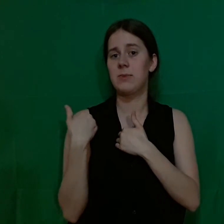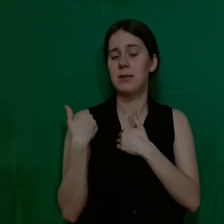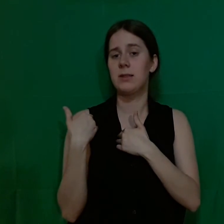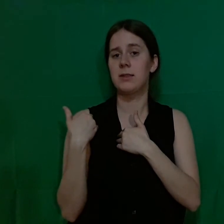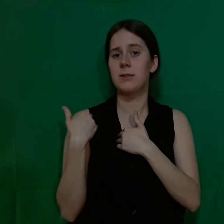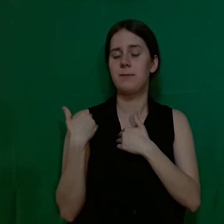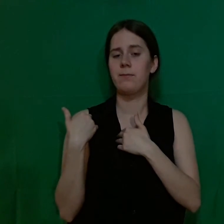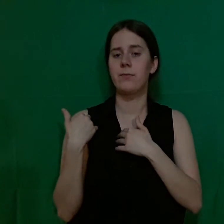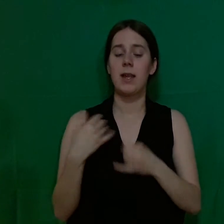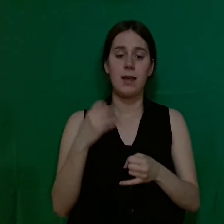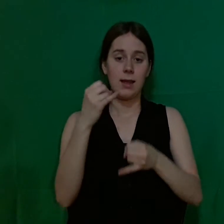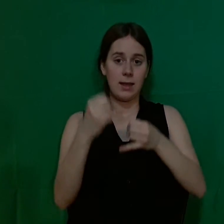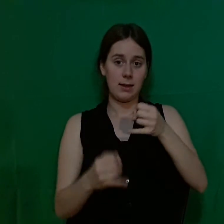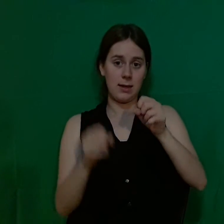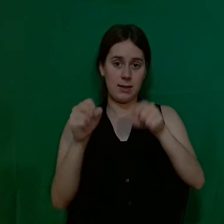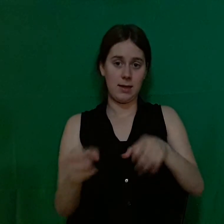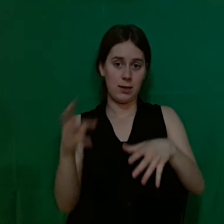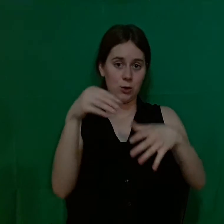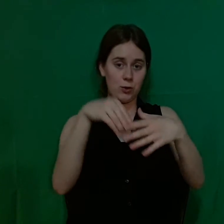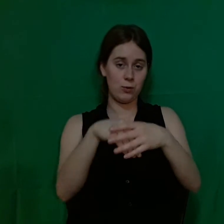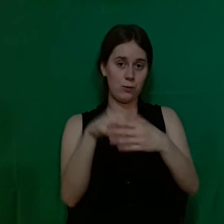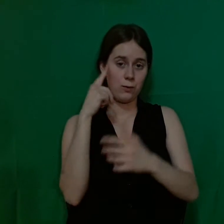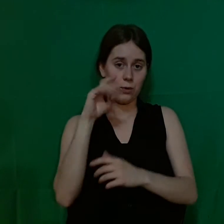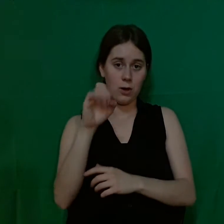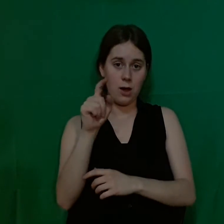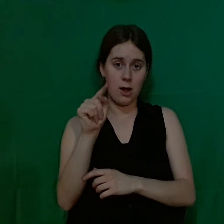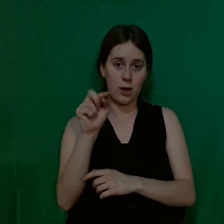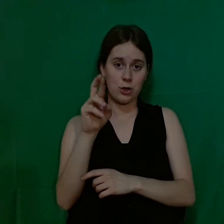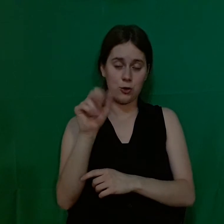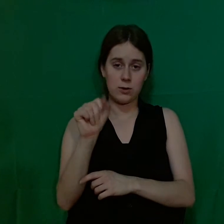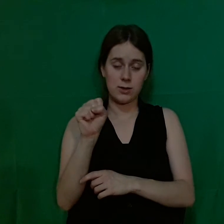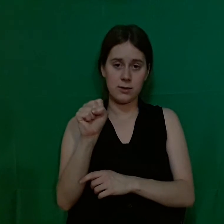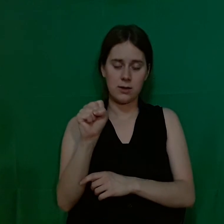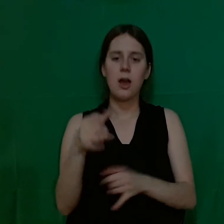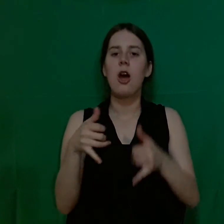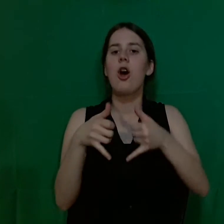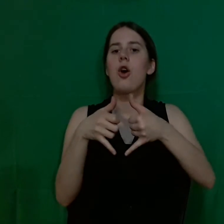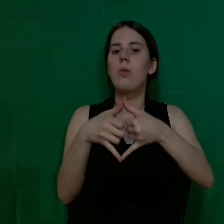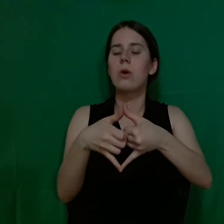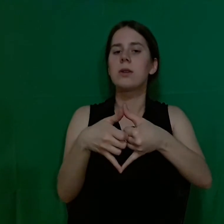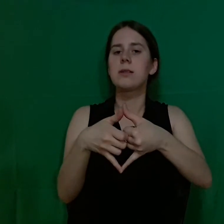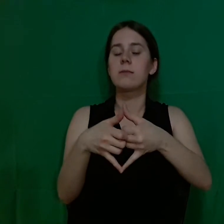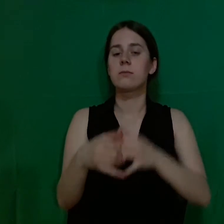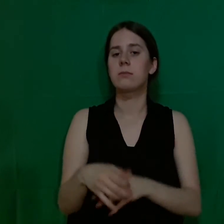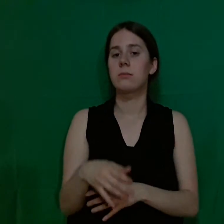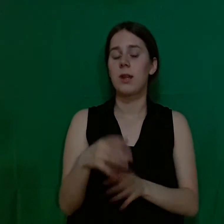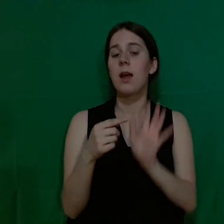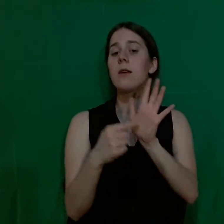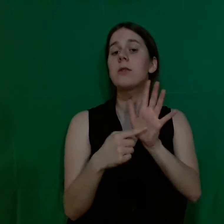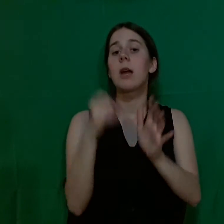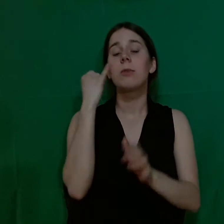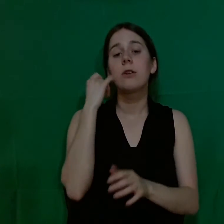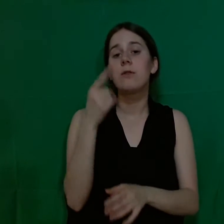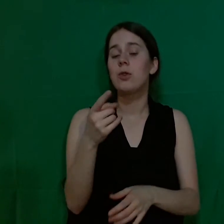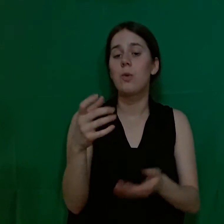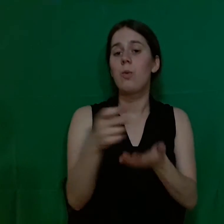extras would be awards that you've received. If you won a departmental award, the science award or the English award, or if you